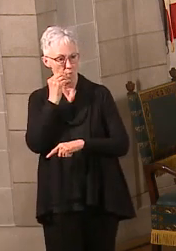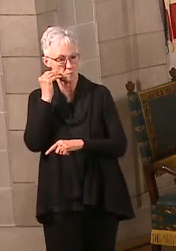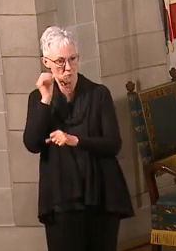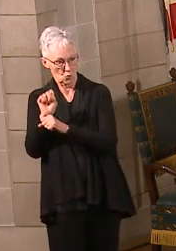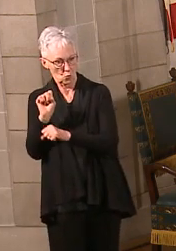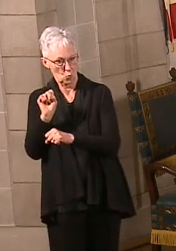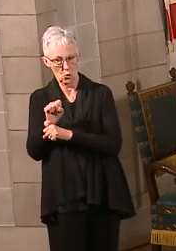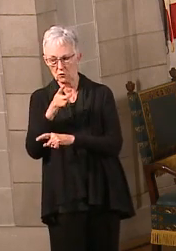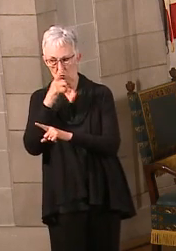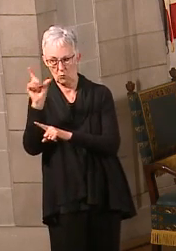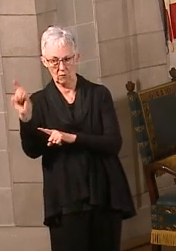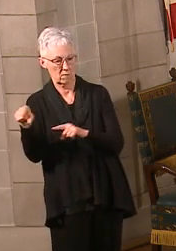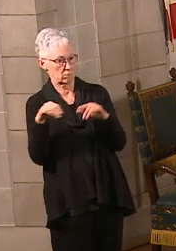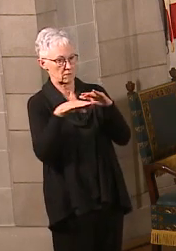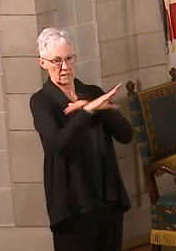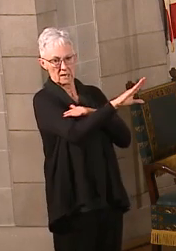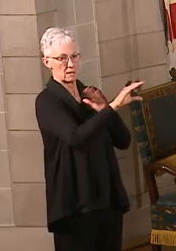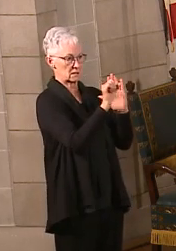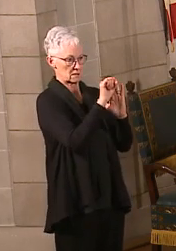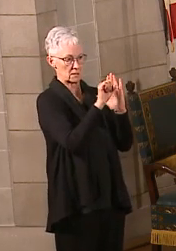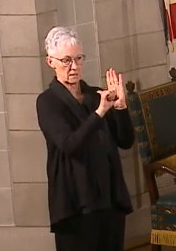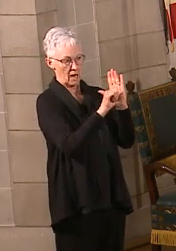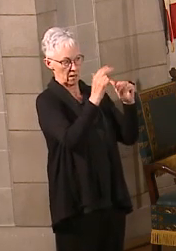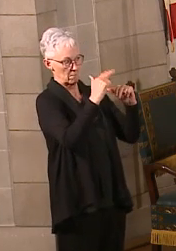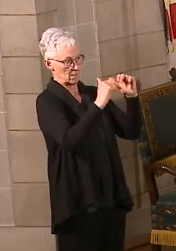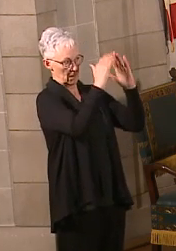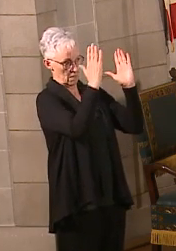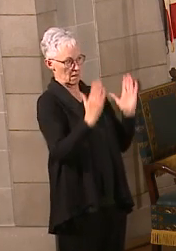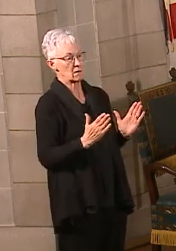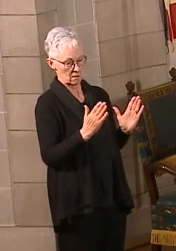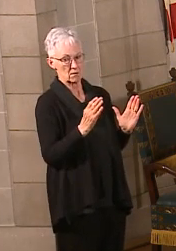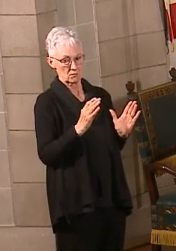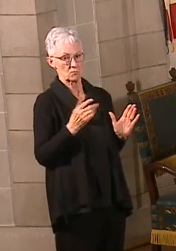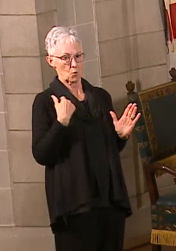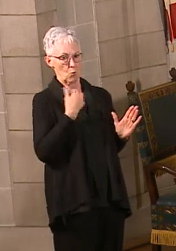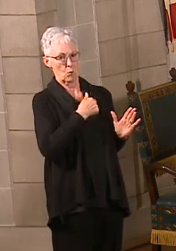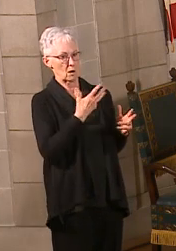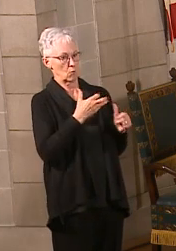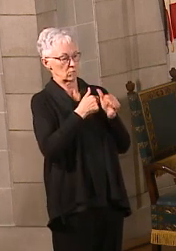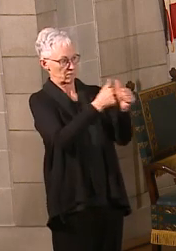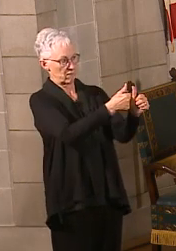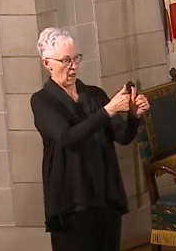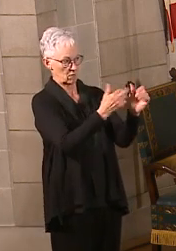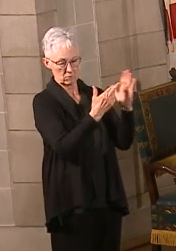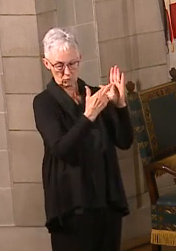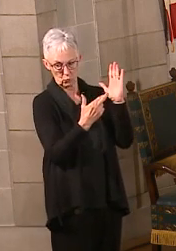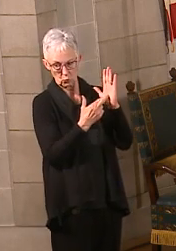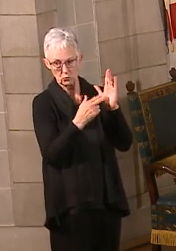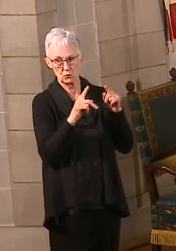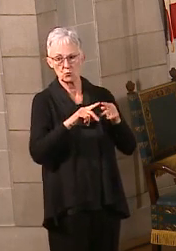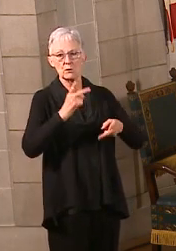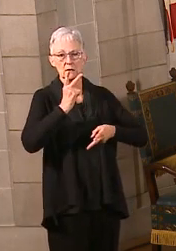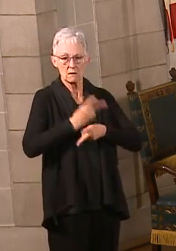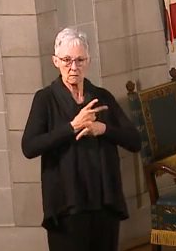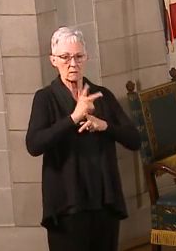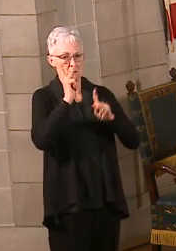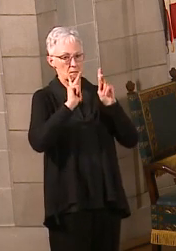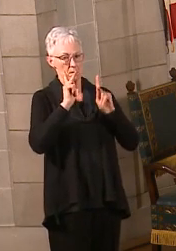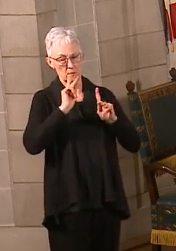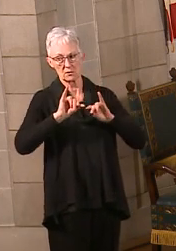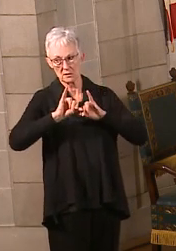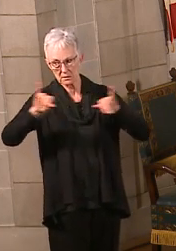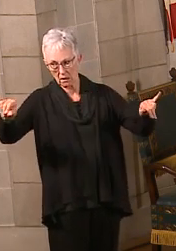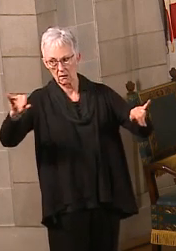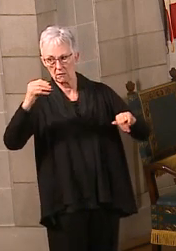and infrastructure, we can continue to achieve these stay-at-home objectives. Among other things we have going in state government